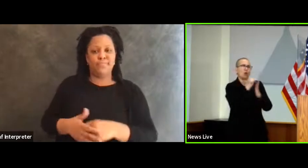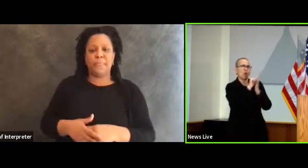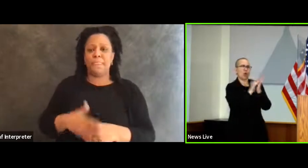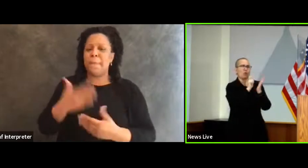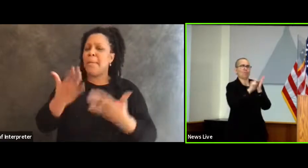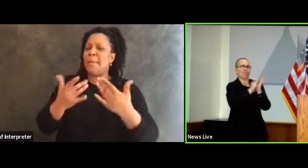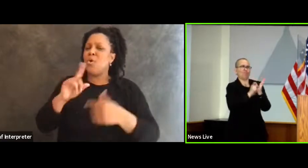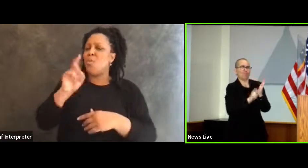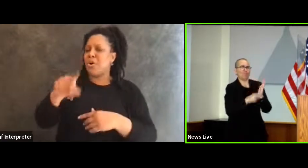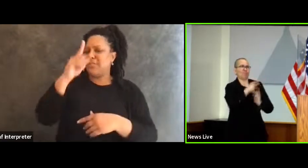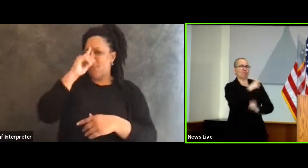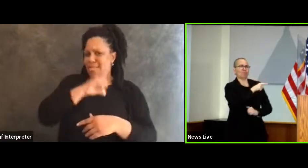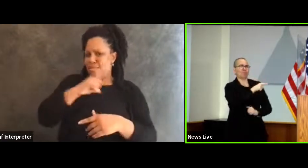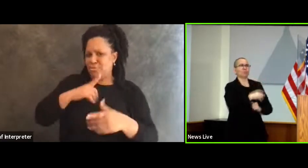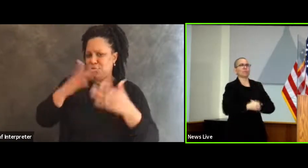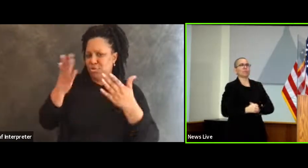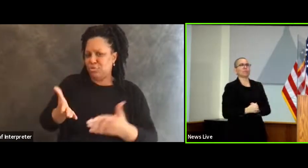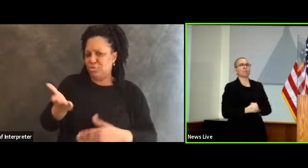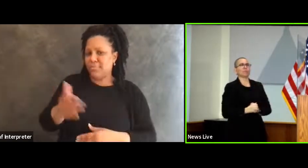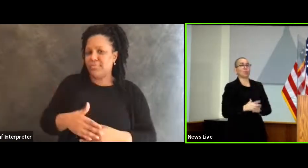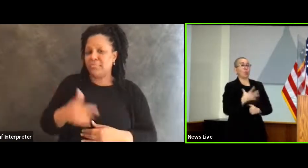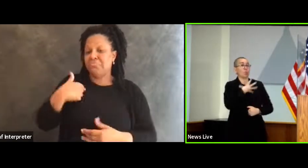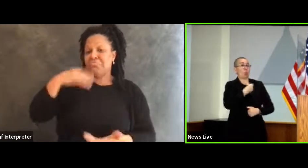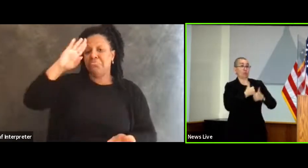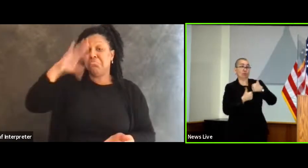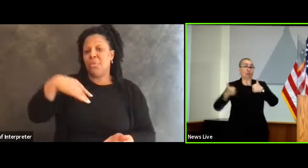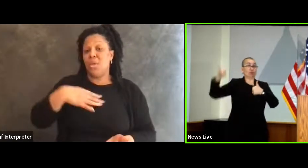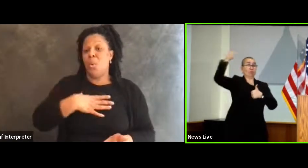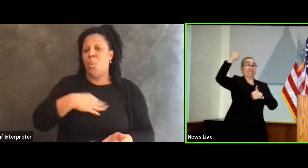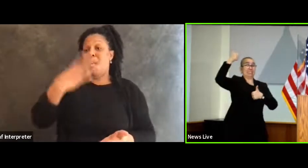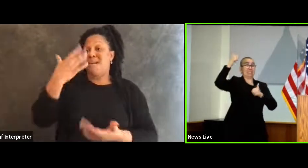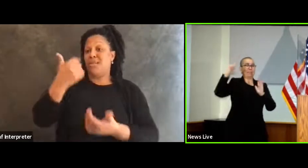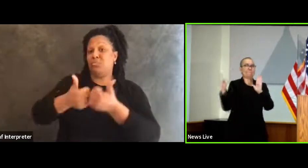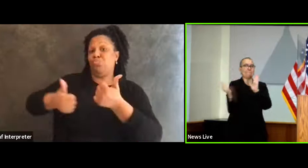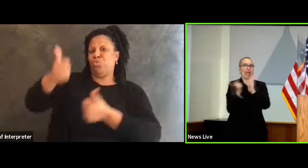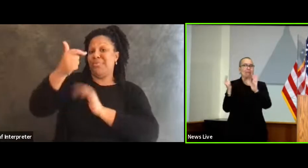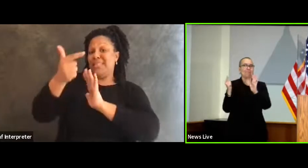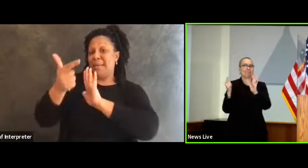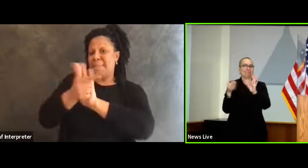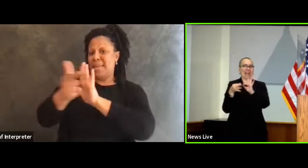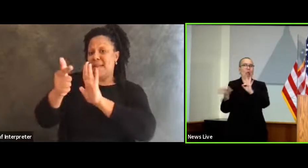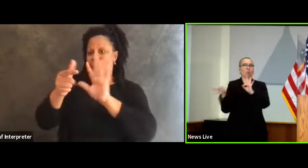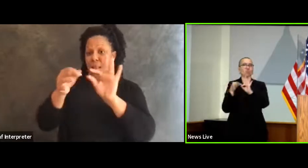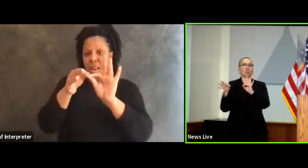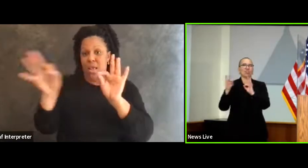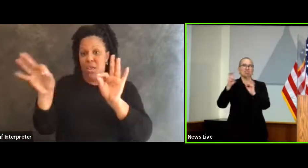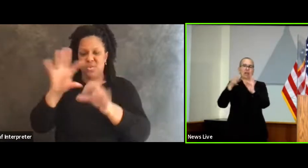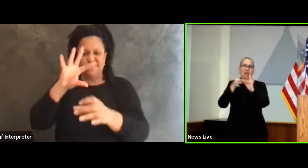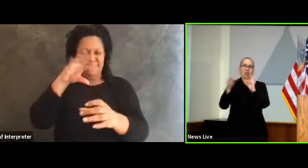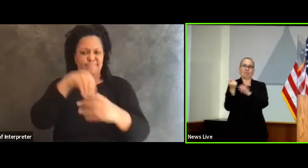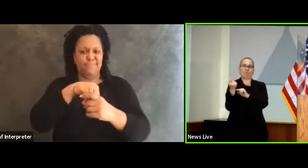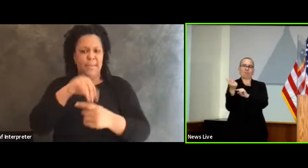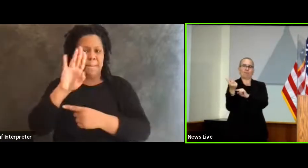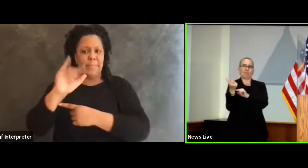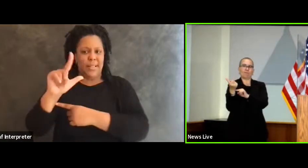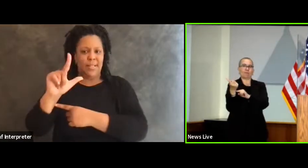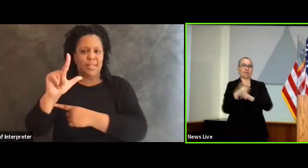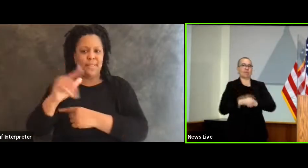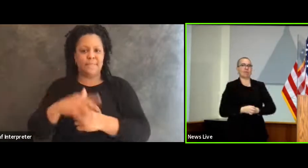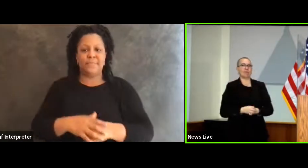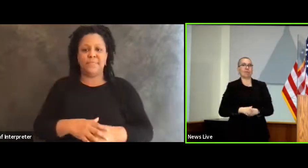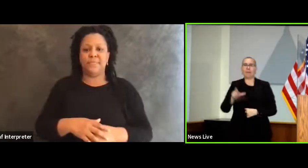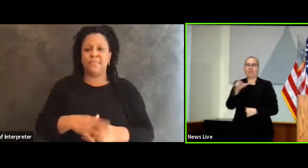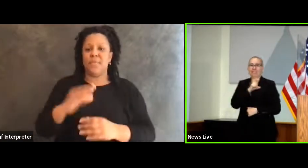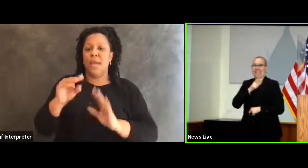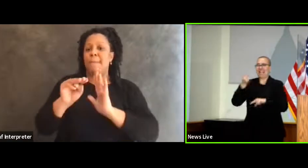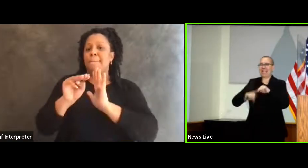white supremacist ban language is in there, and so too is the model policy that you just mentioned,